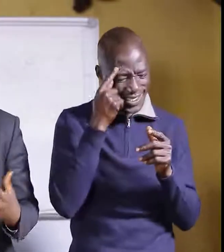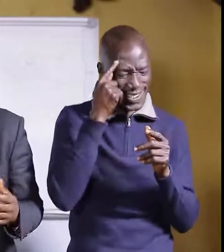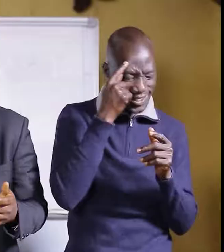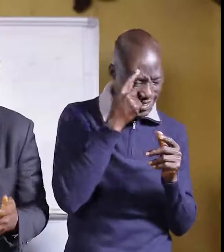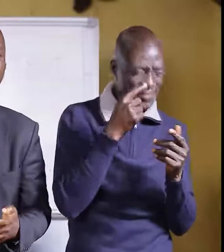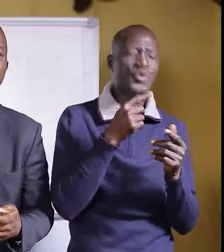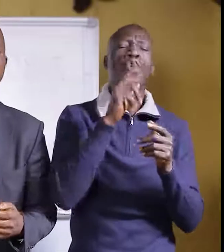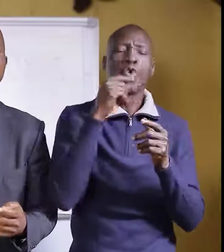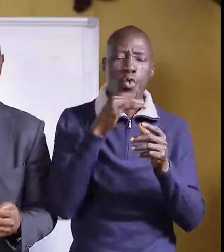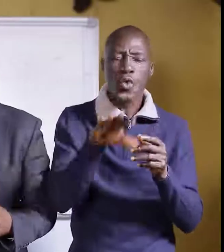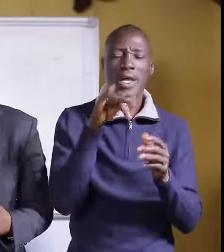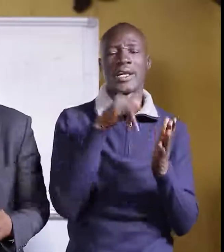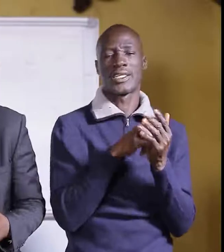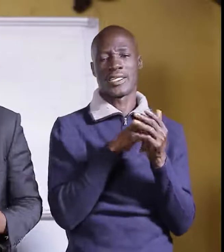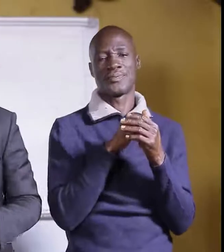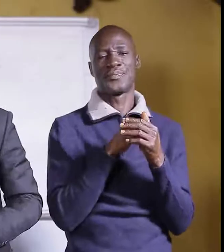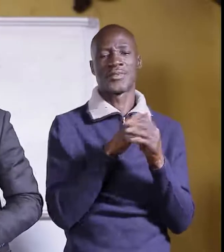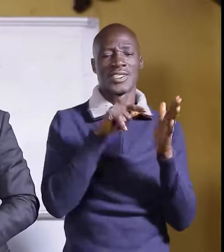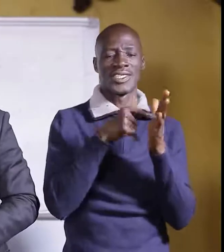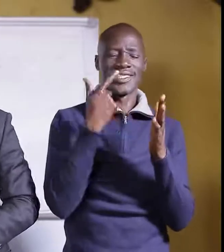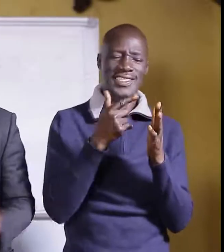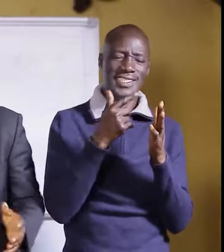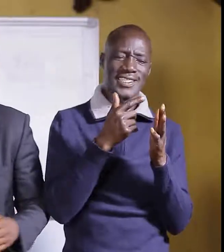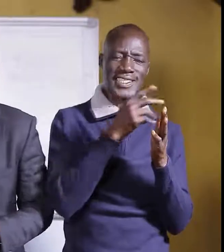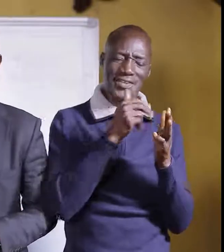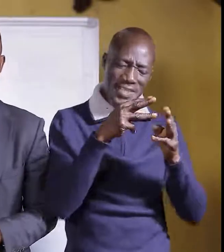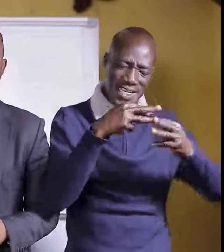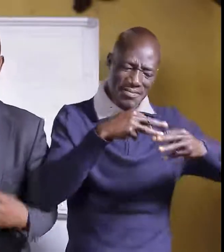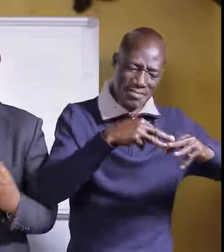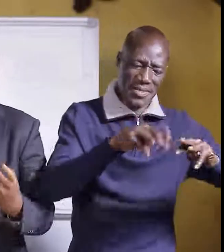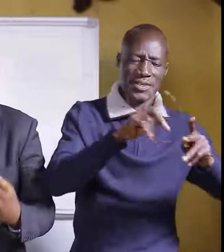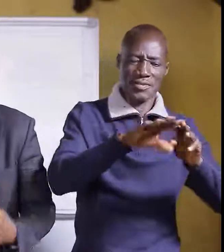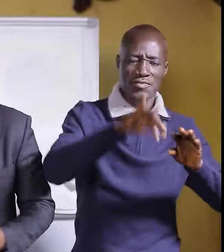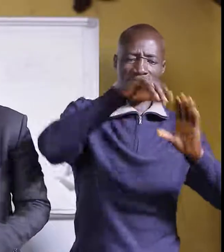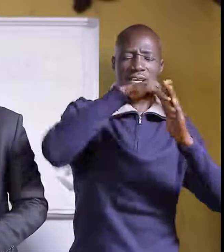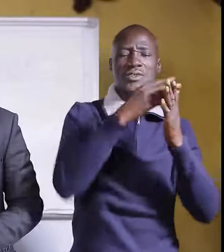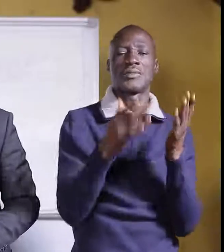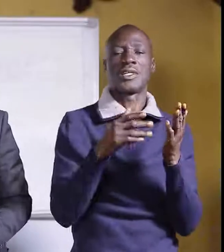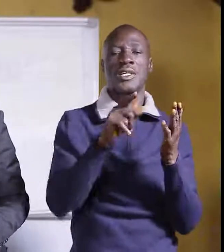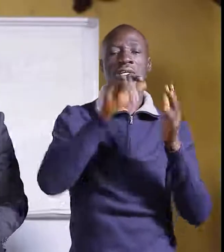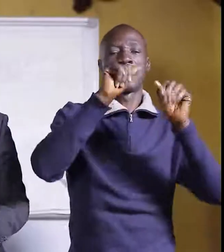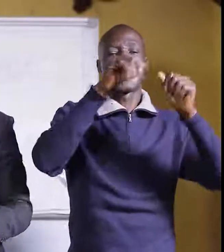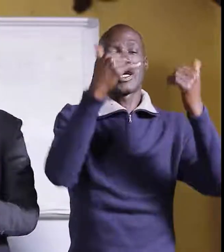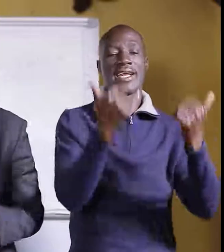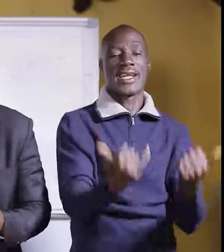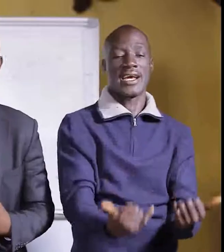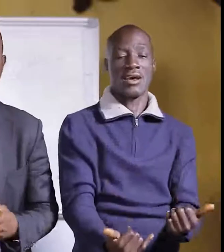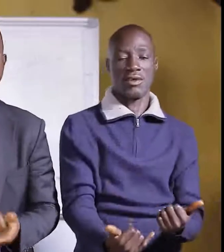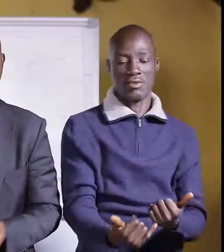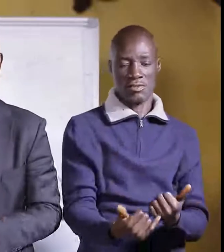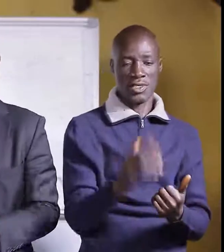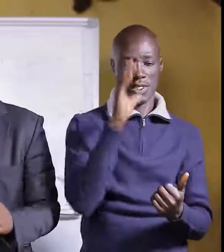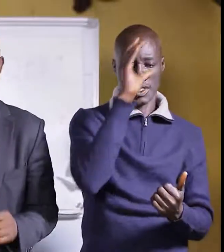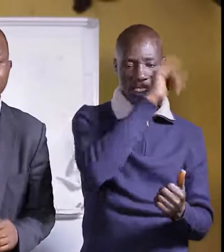years old has high advantage to pick the biscuit from the refrigerator. You can conclude that, or you can give an intelligent